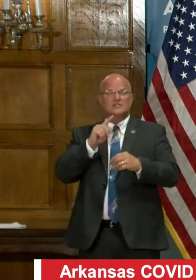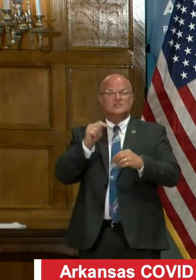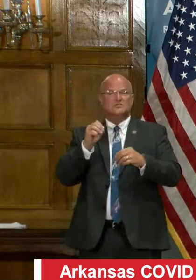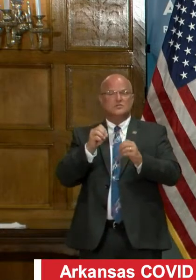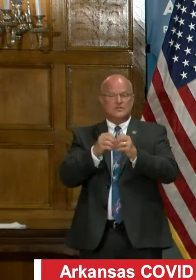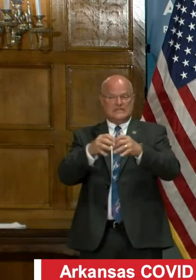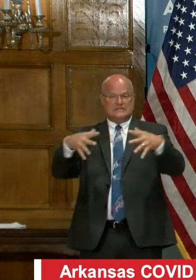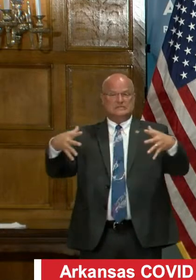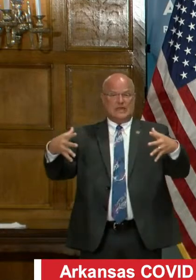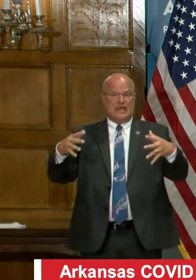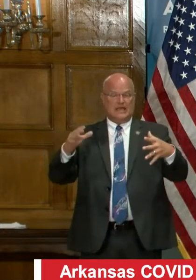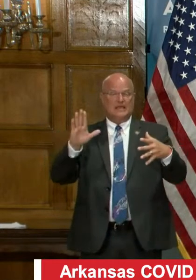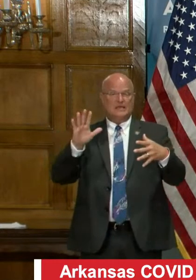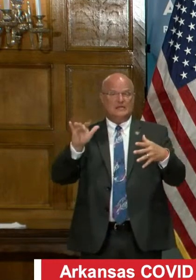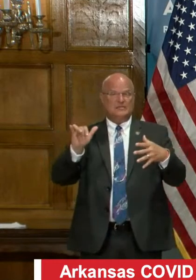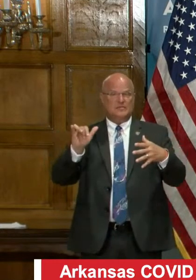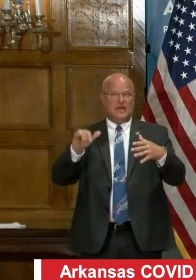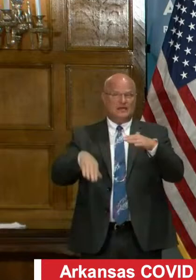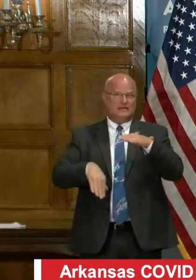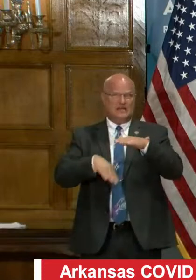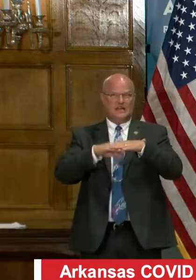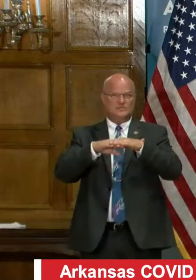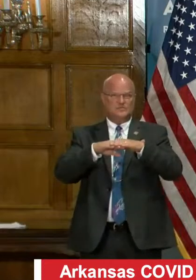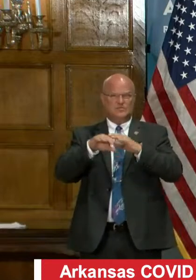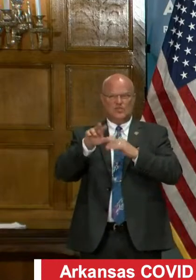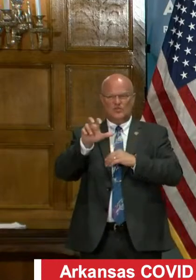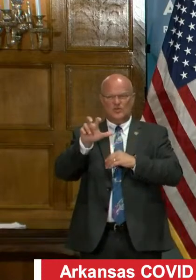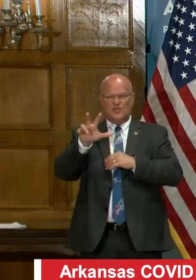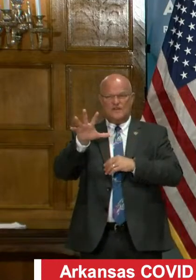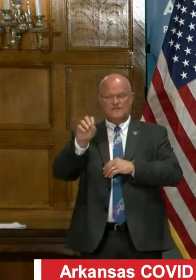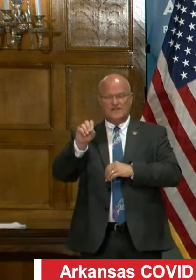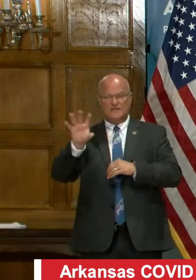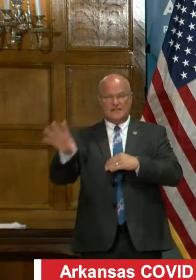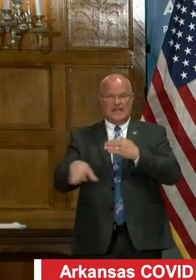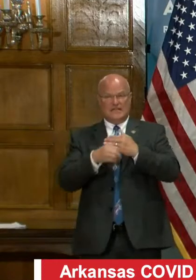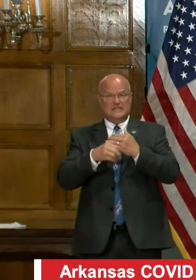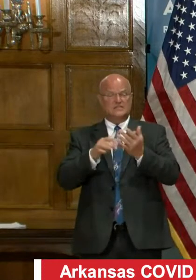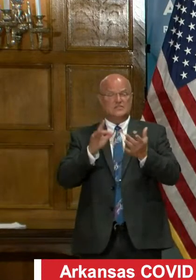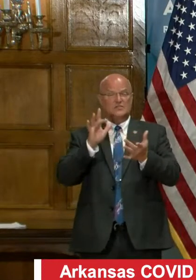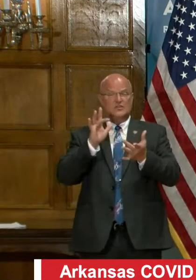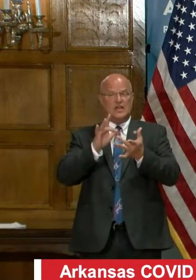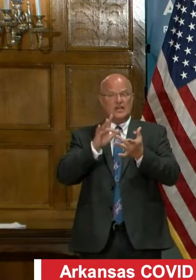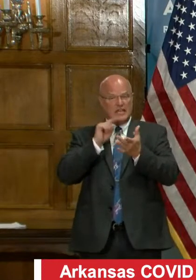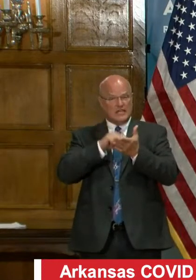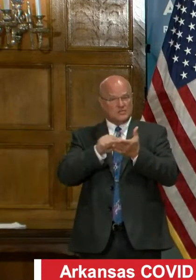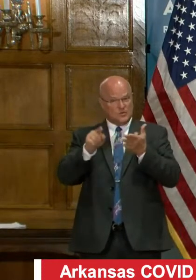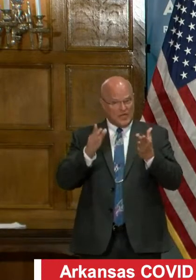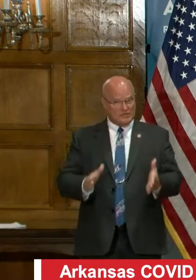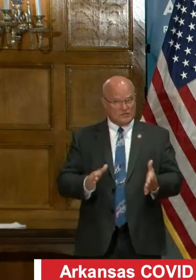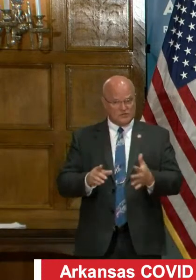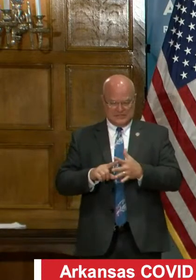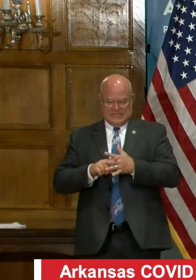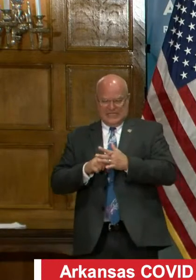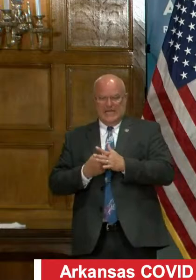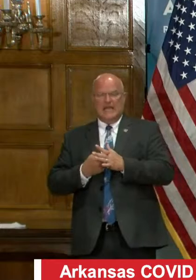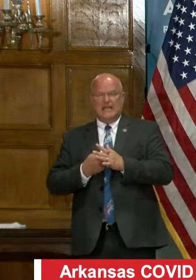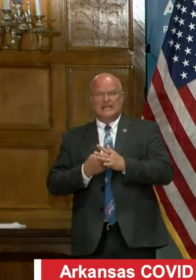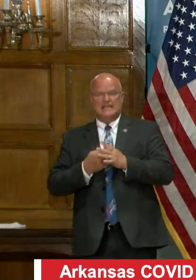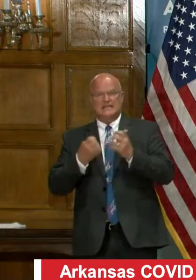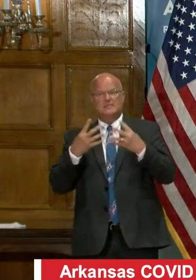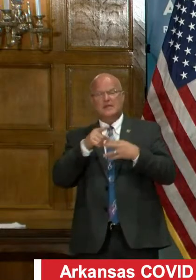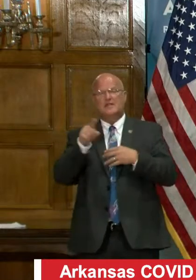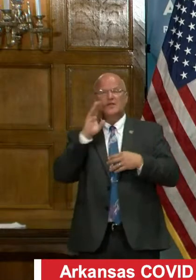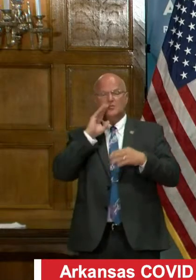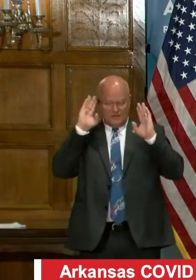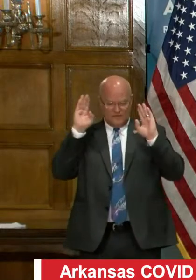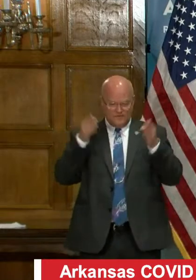to expand by 350 additional contact tracers. Of course, initially, many of